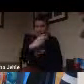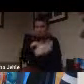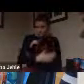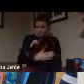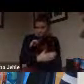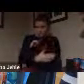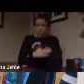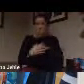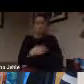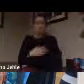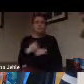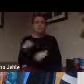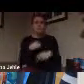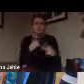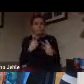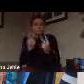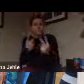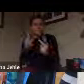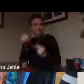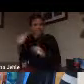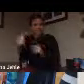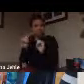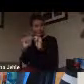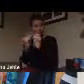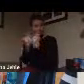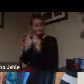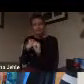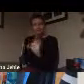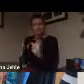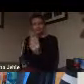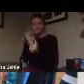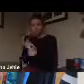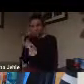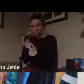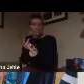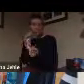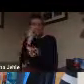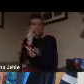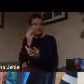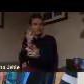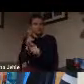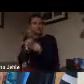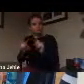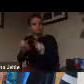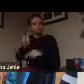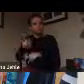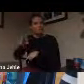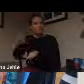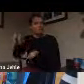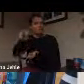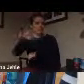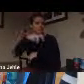And then as we visited other teams, we got experience traveling other places.